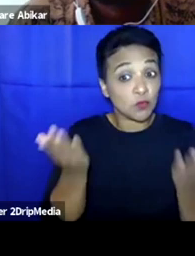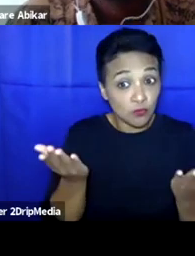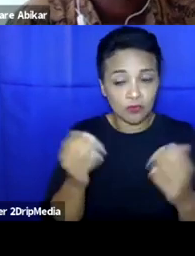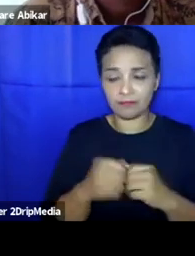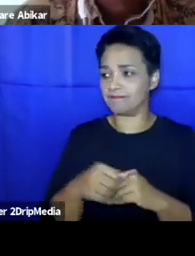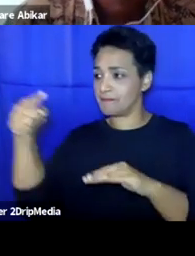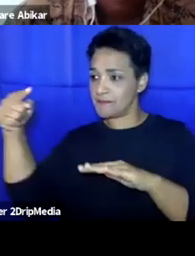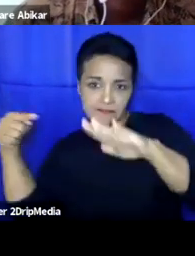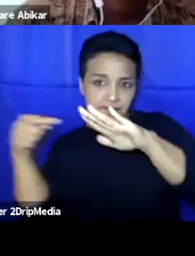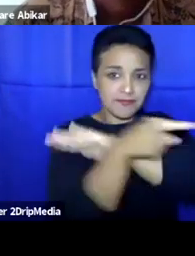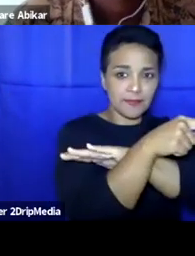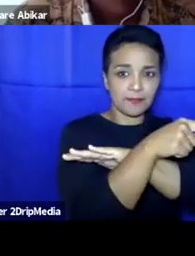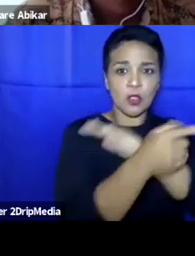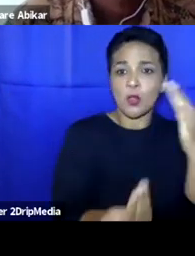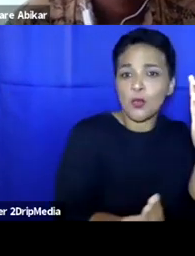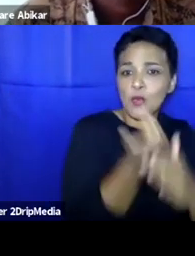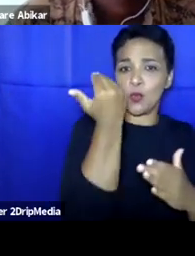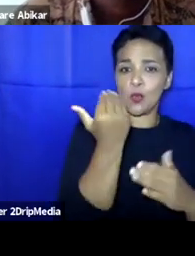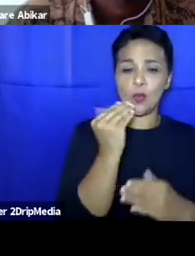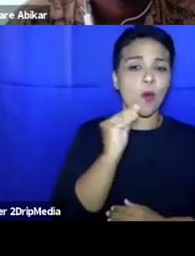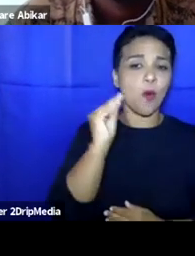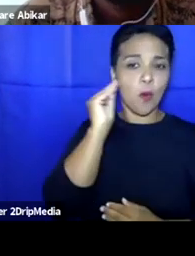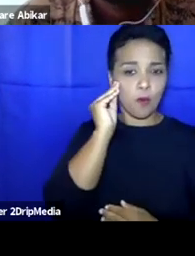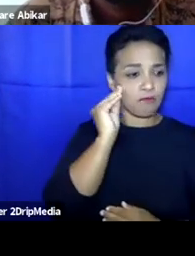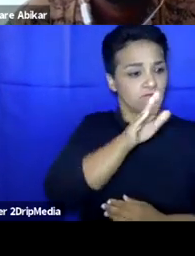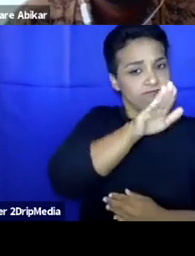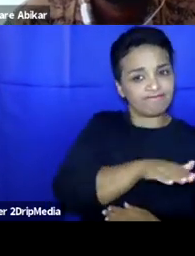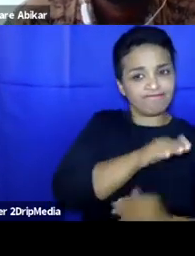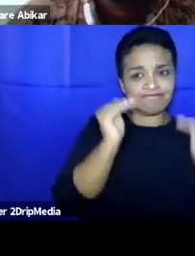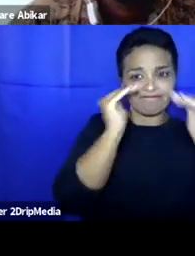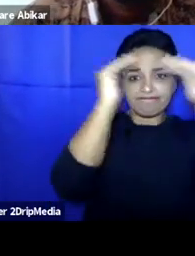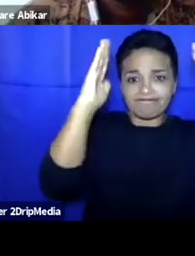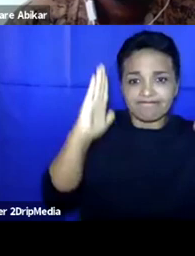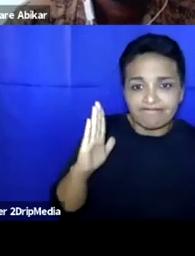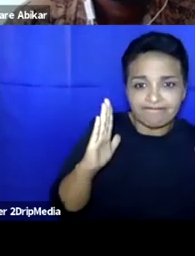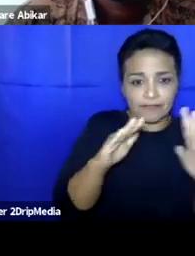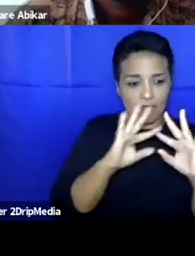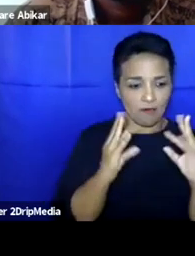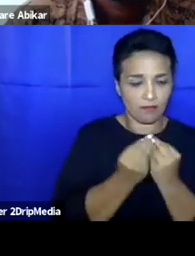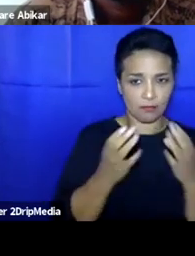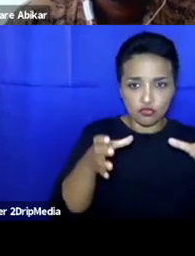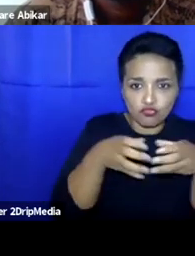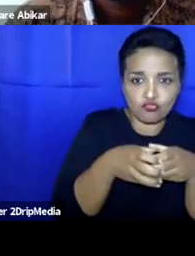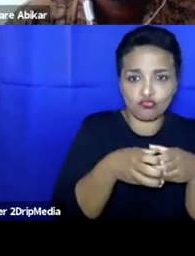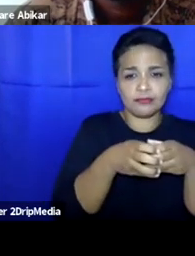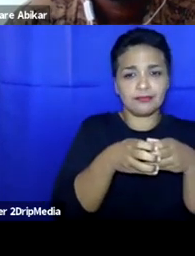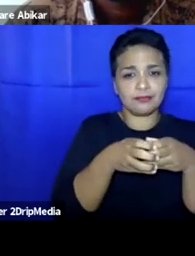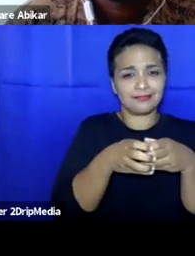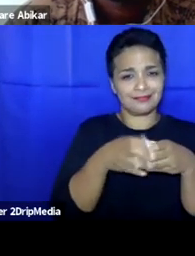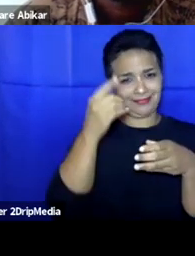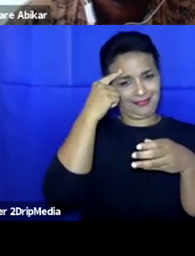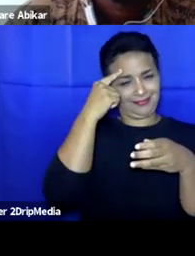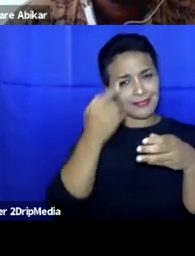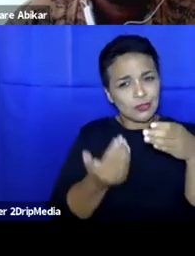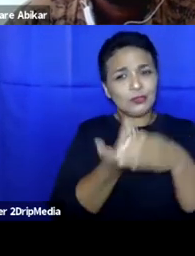best, is never going to be able to make the sort of dent, so to speak, that you would expect in terms of the